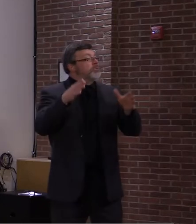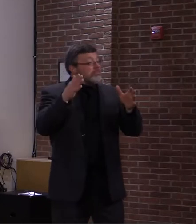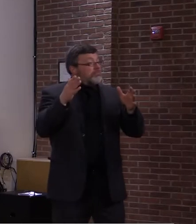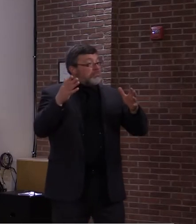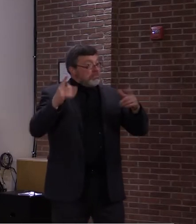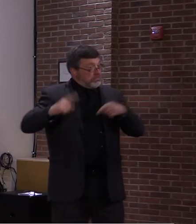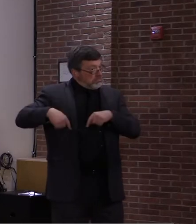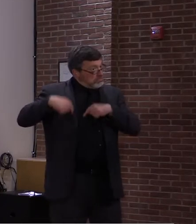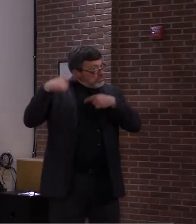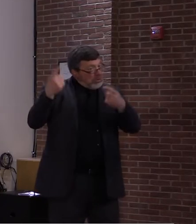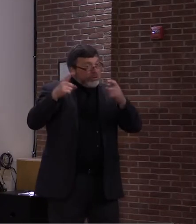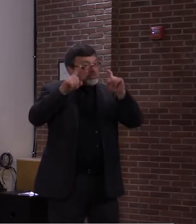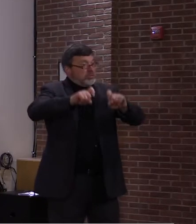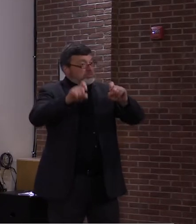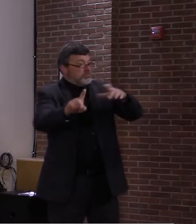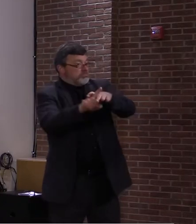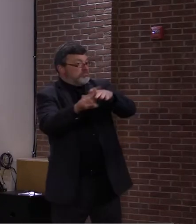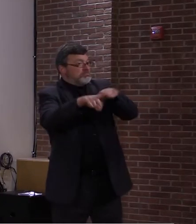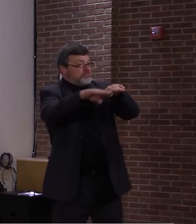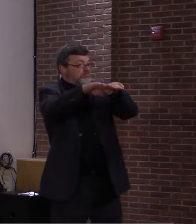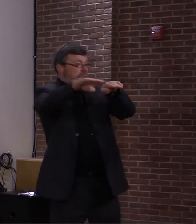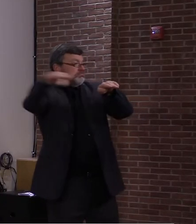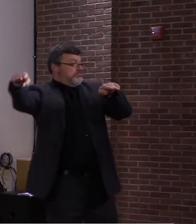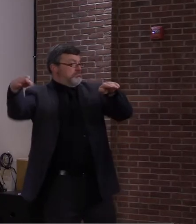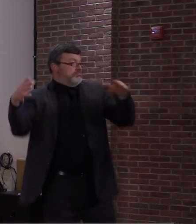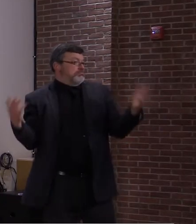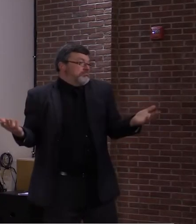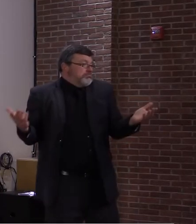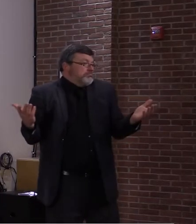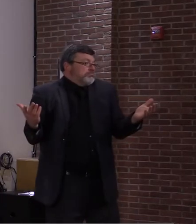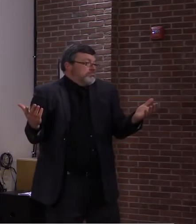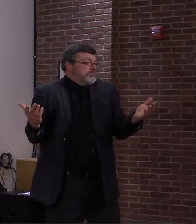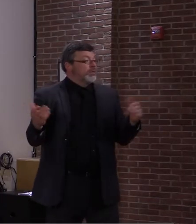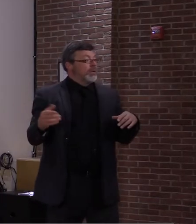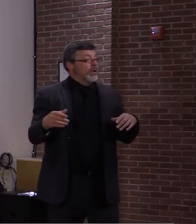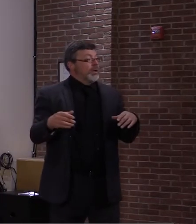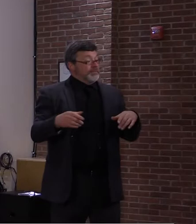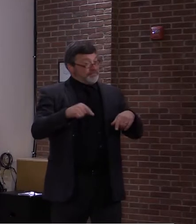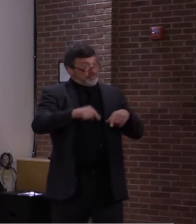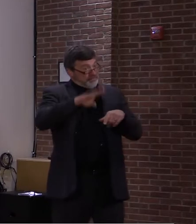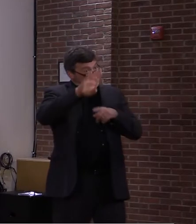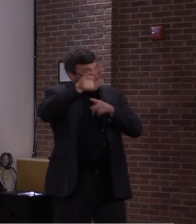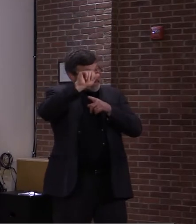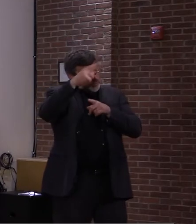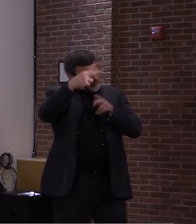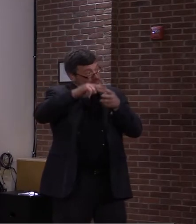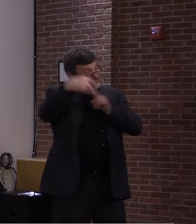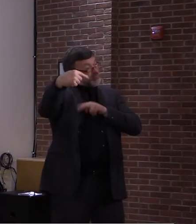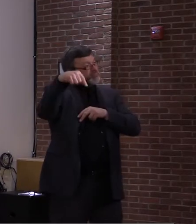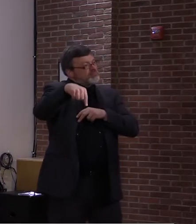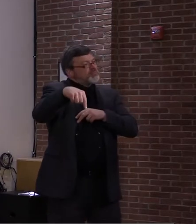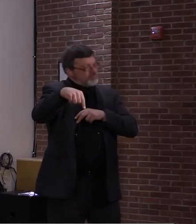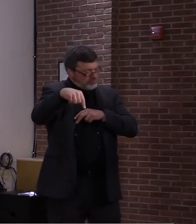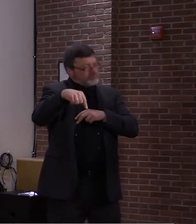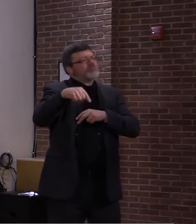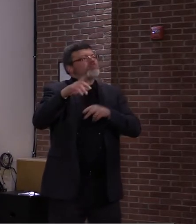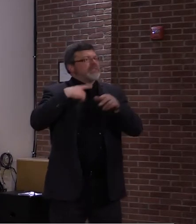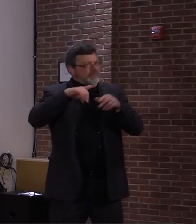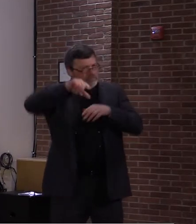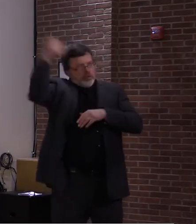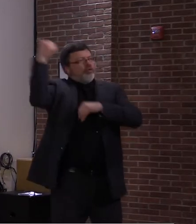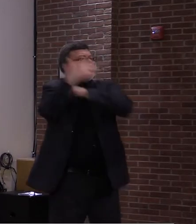downswing. One would think with a variant this transmissible that in other countries of the world literally raced through